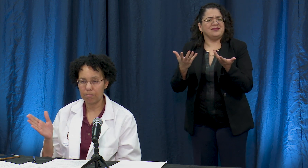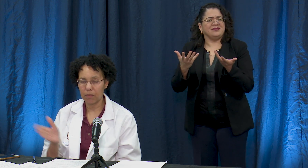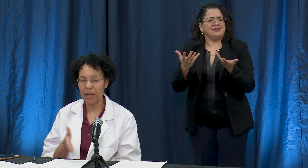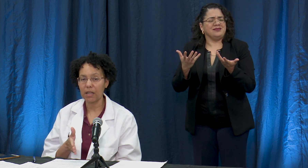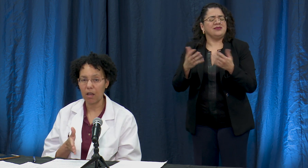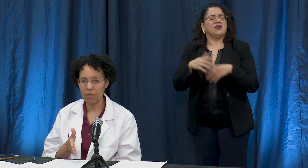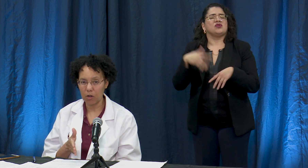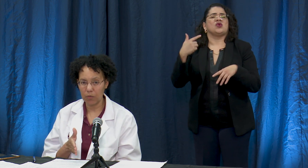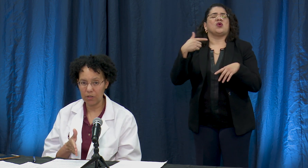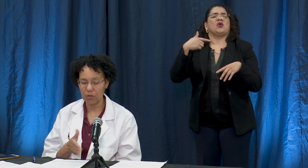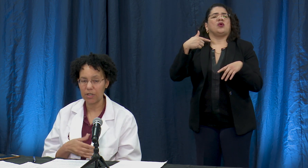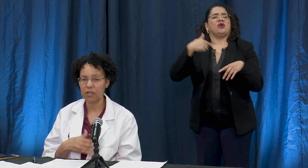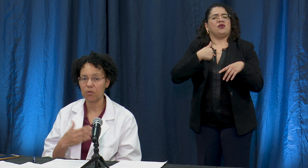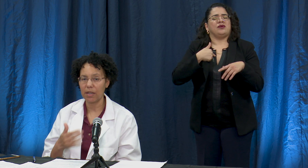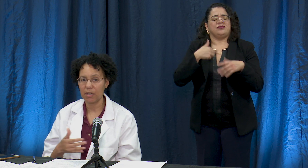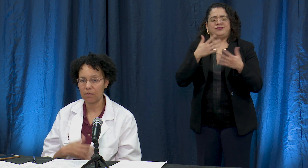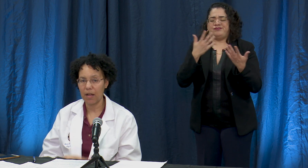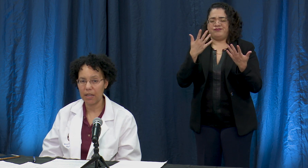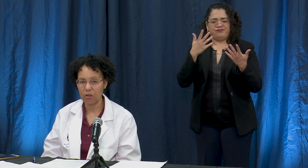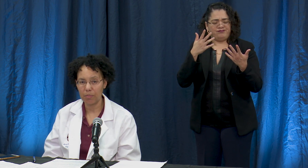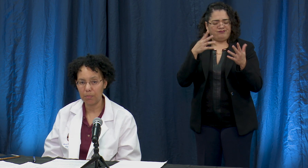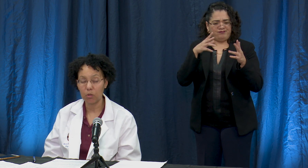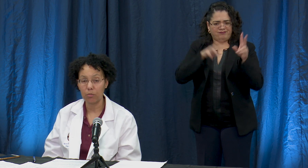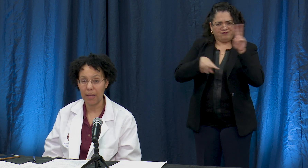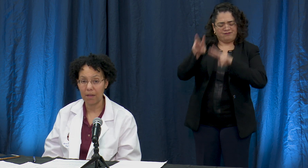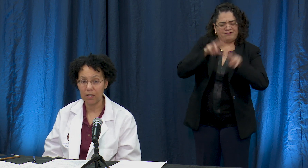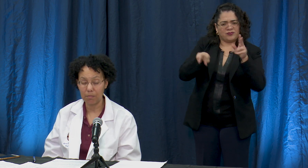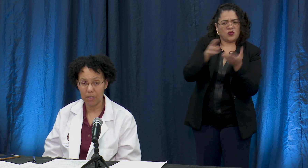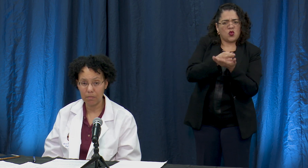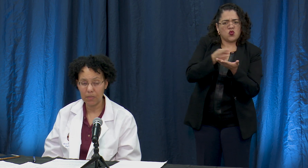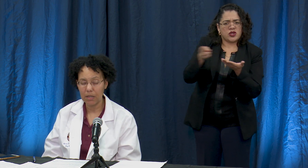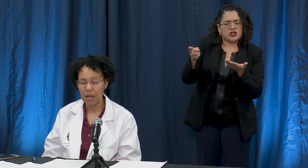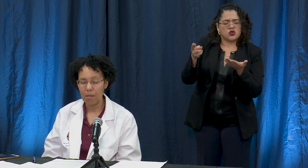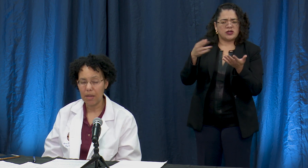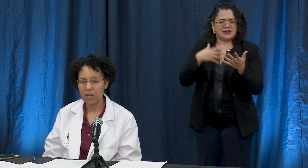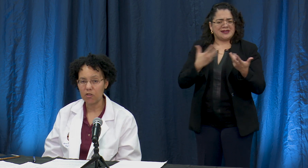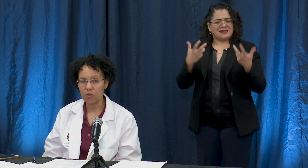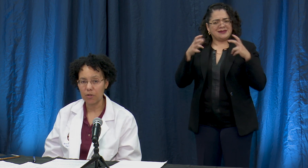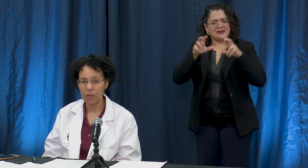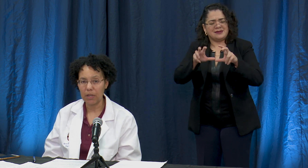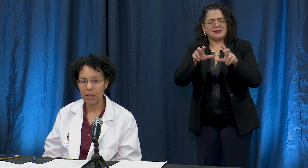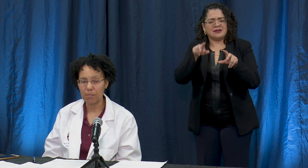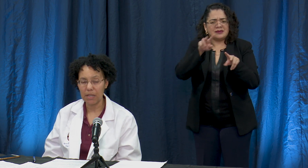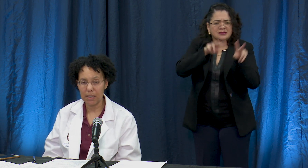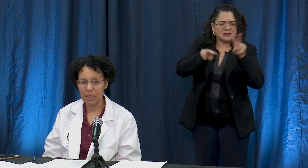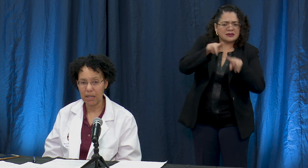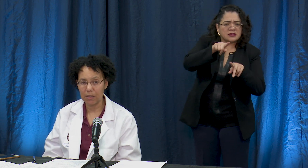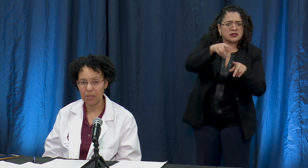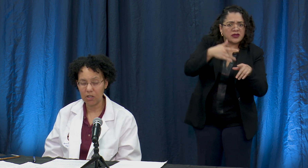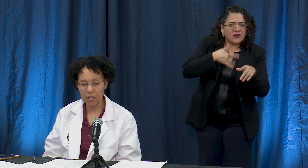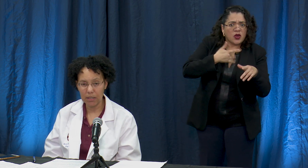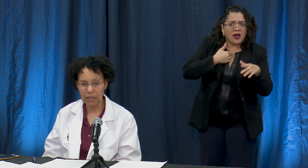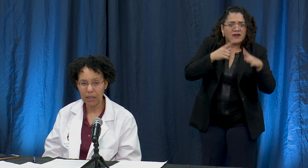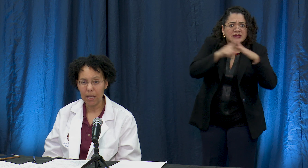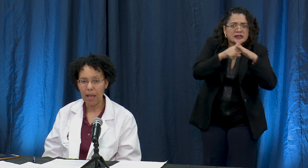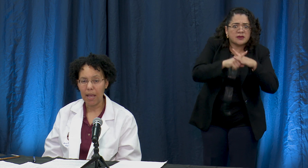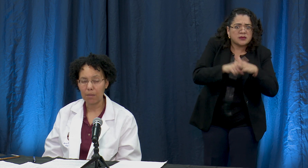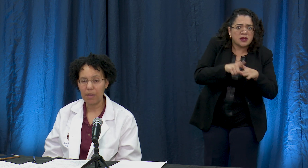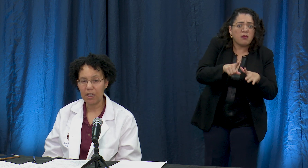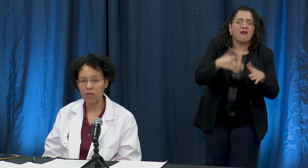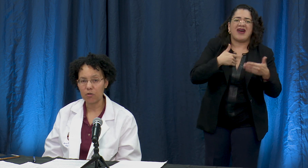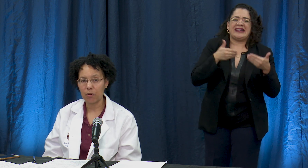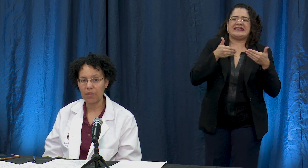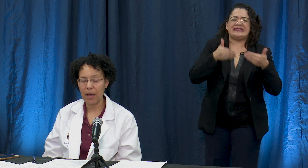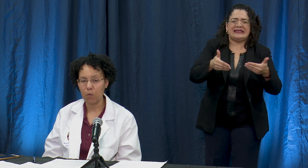providing a lot of our resources to identifying other people who may have symptoms making sure that we get them tested expeditiously,